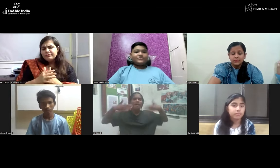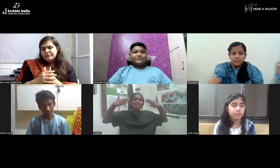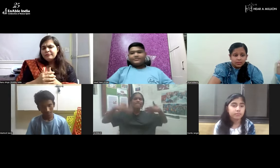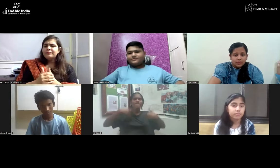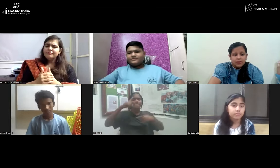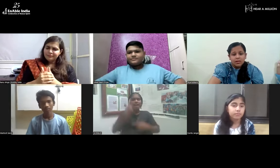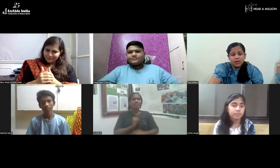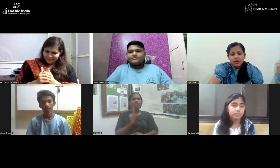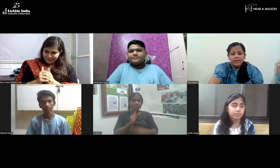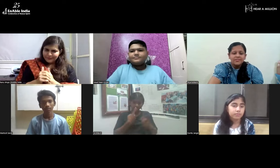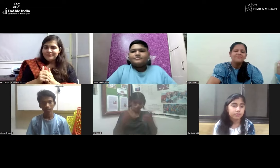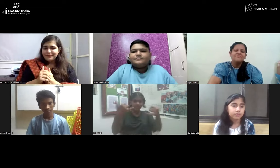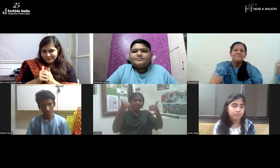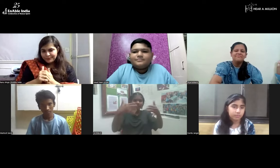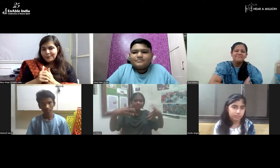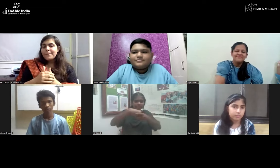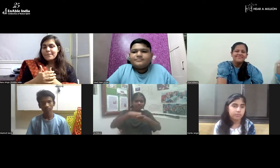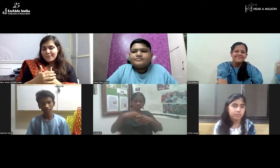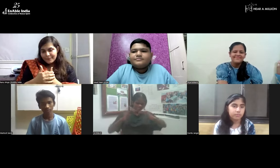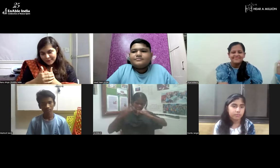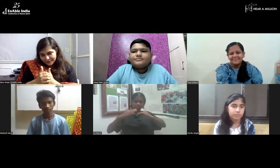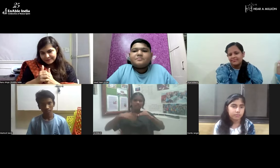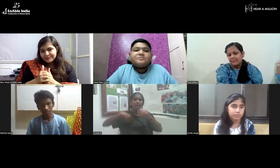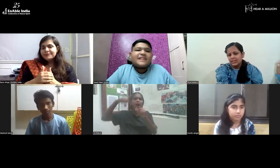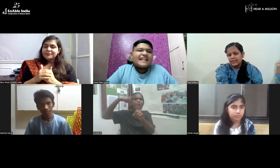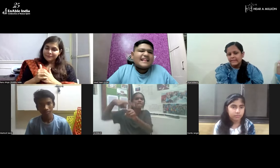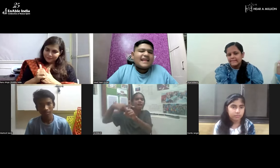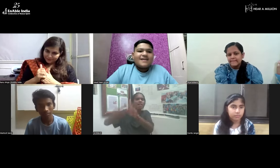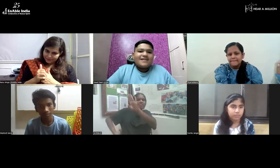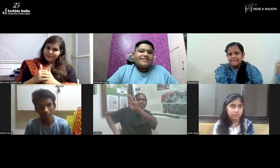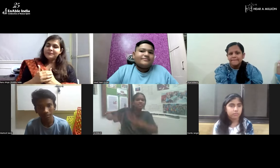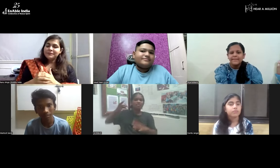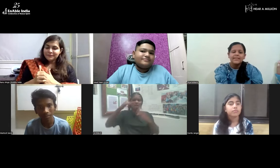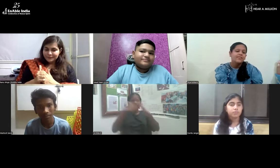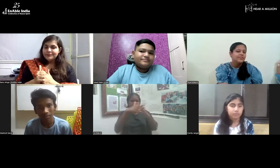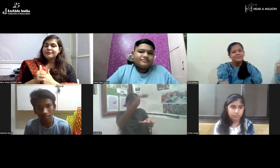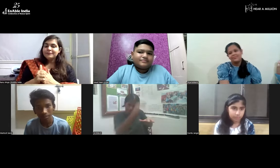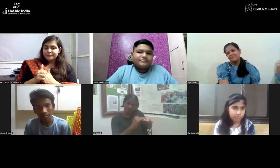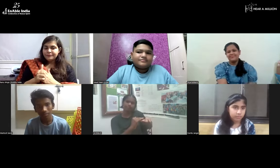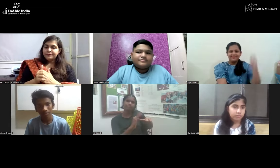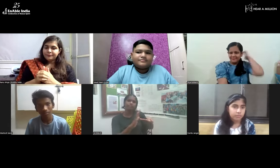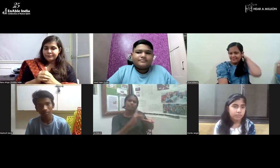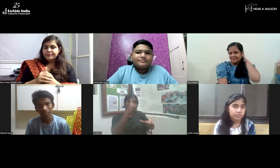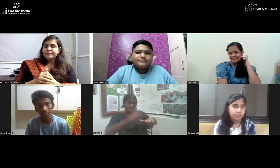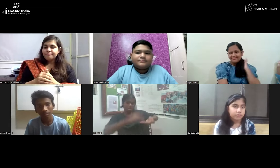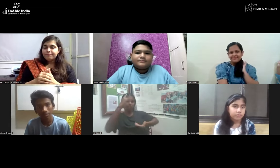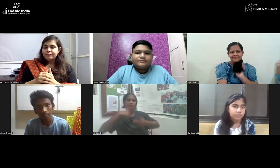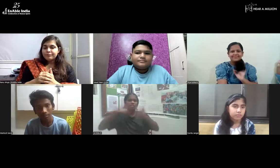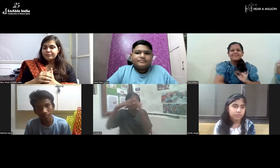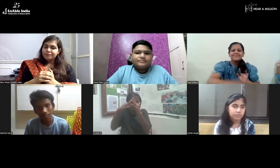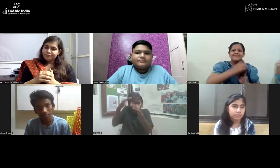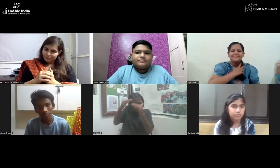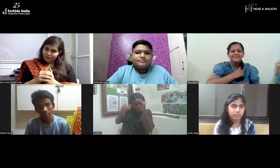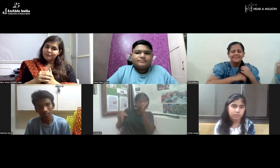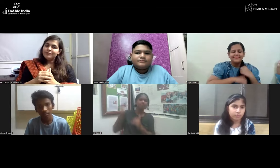Okay, so Ria, yes. But I have a doubt. So when women, but what about boys?